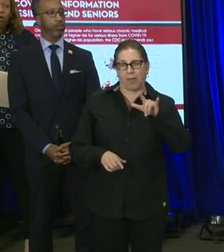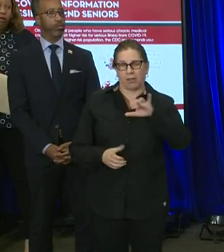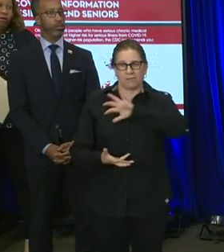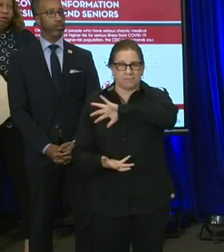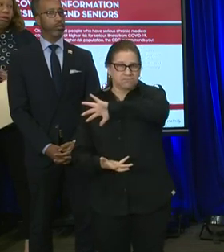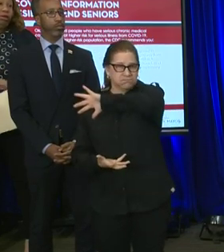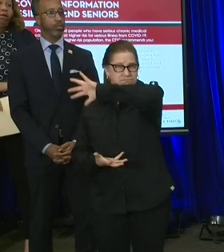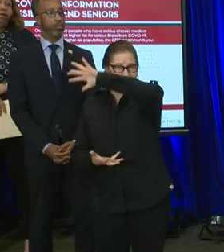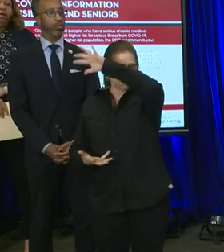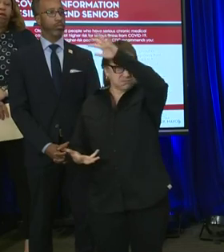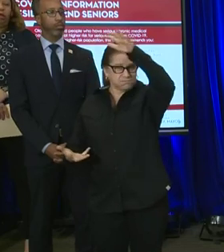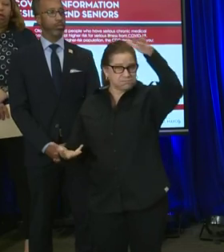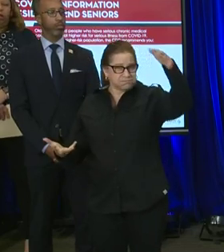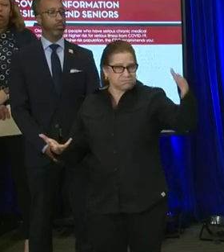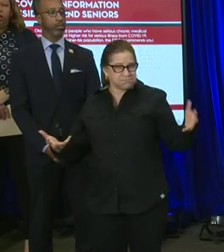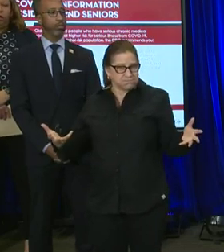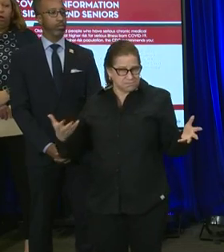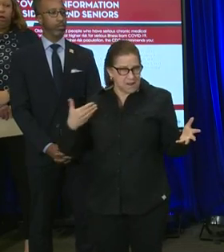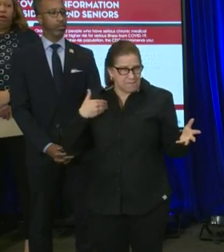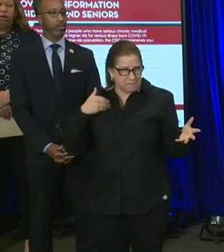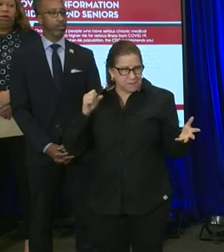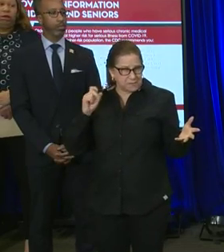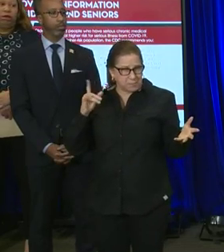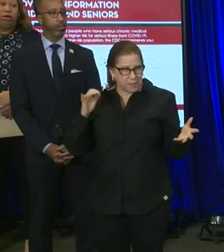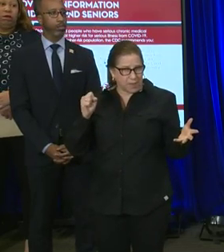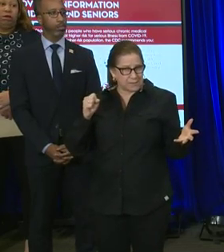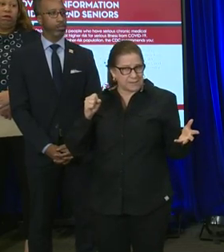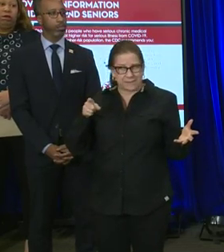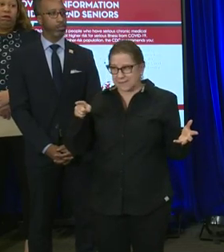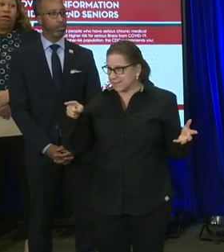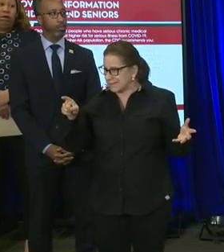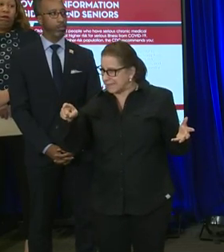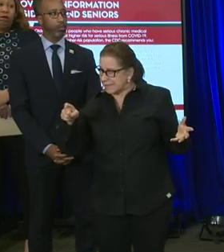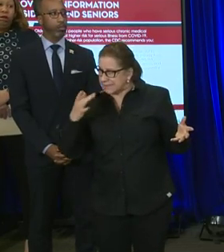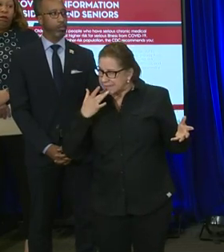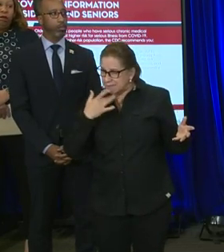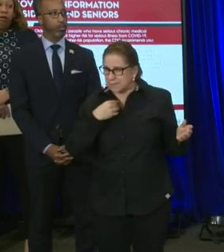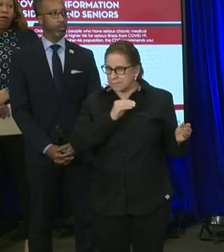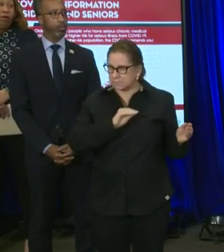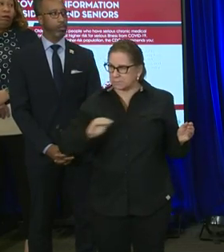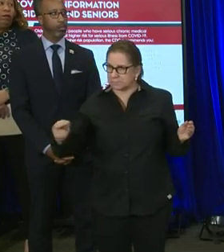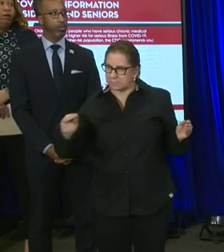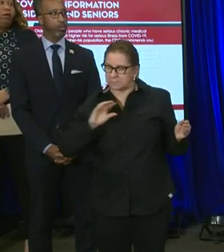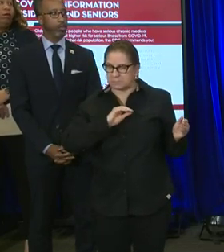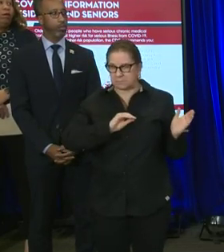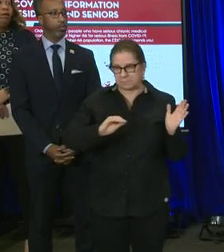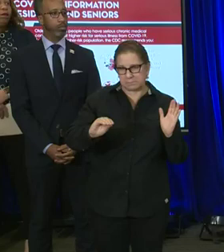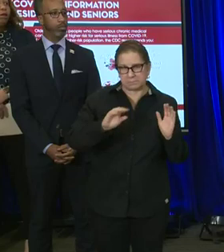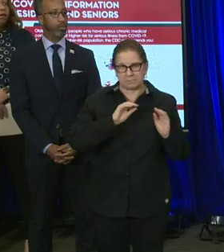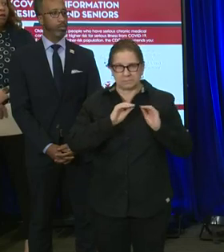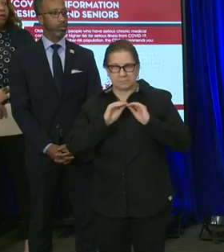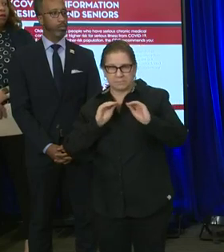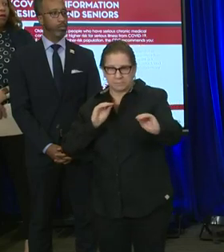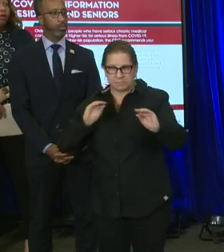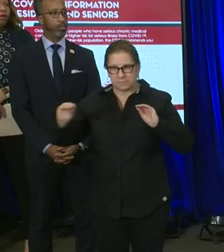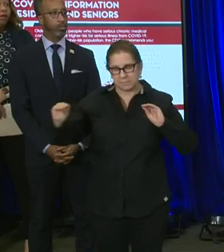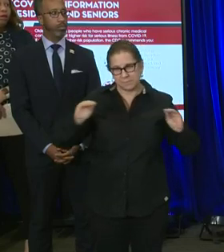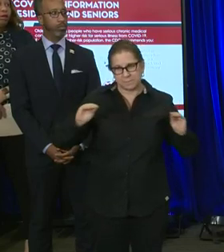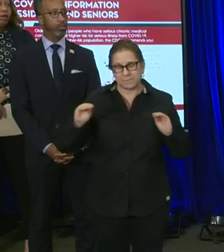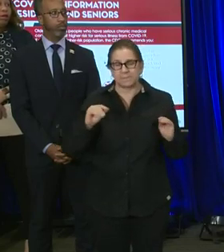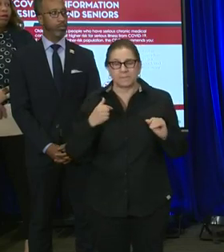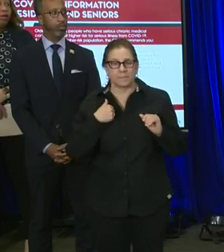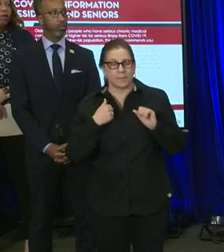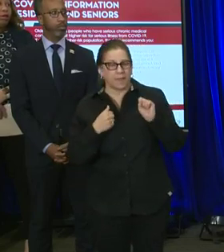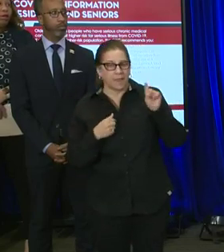shortage in supplies. We have made an initial request for specific supplies such as